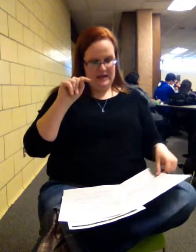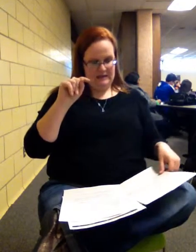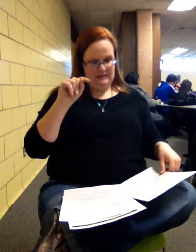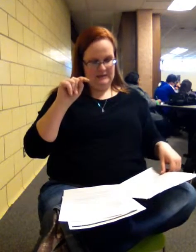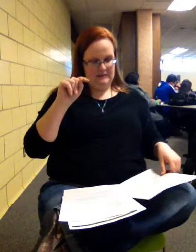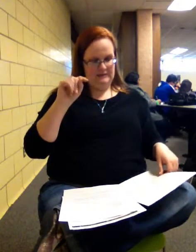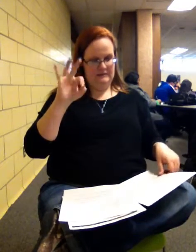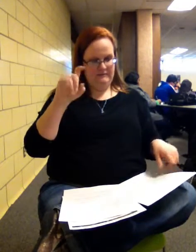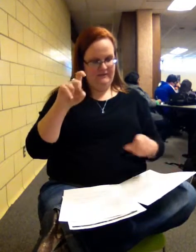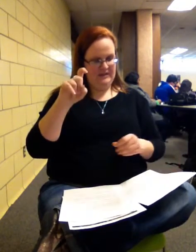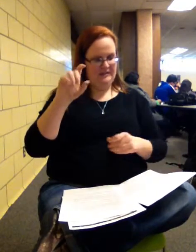fixed assets.